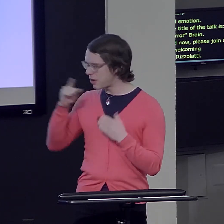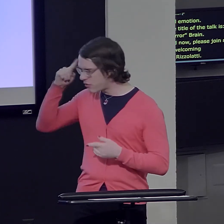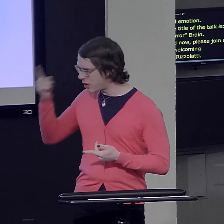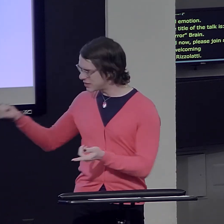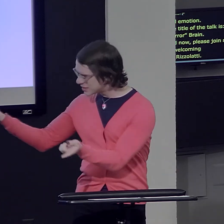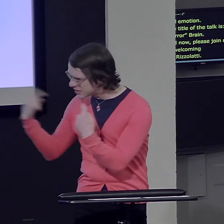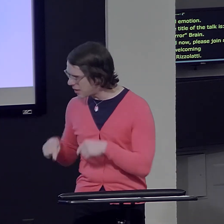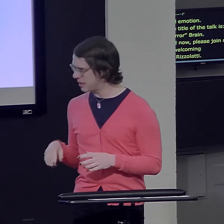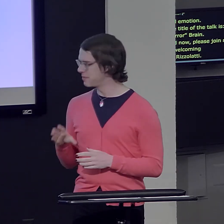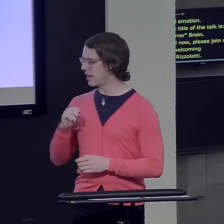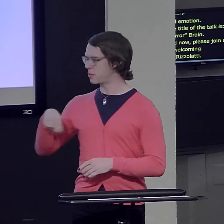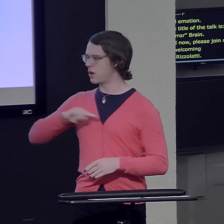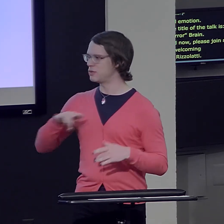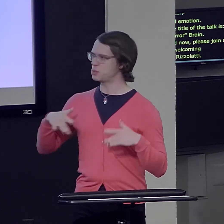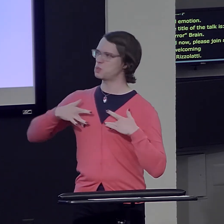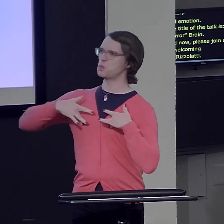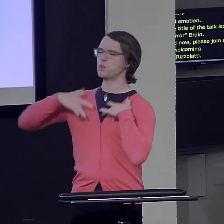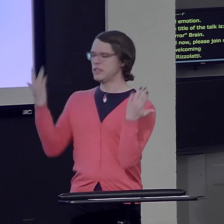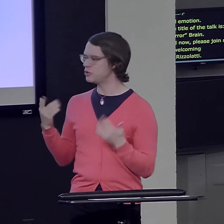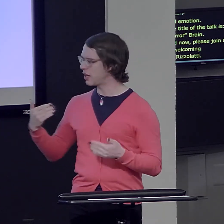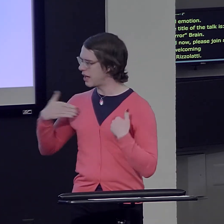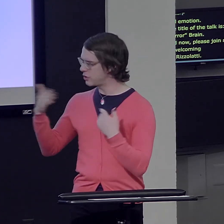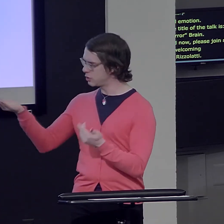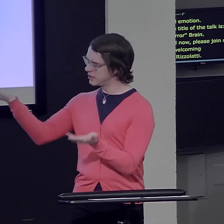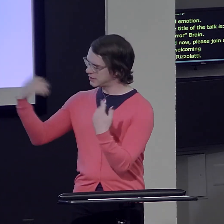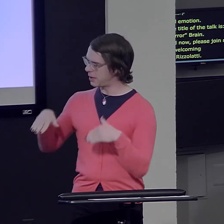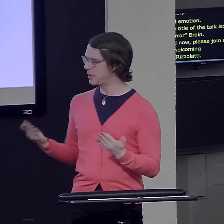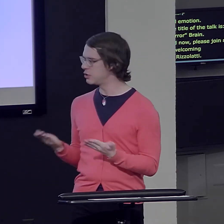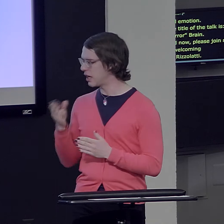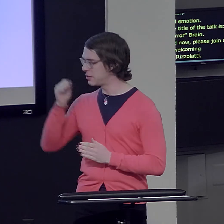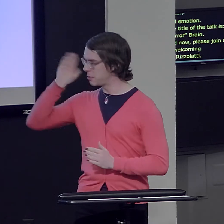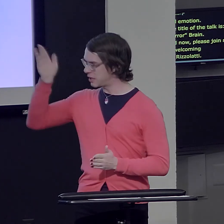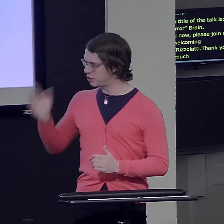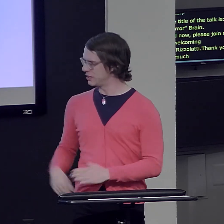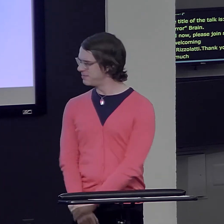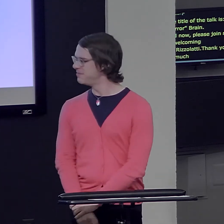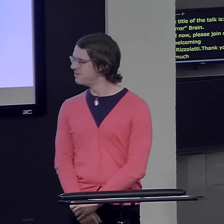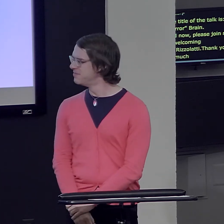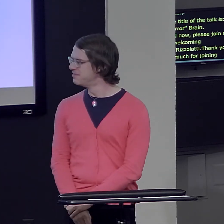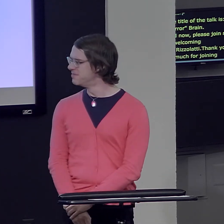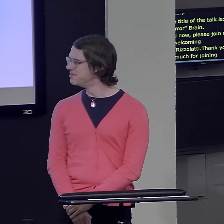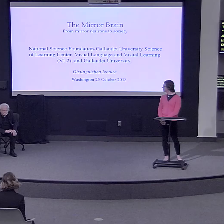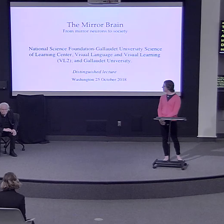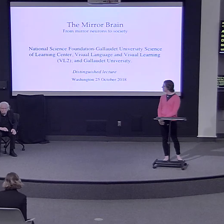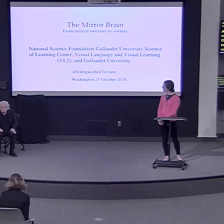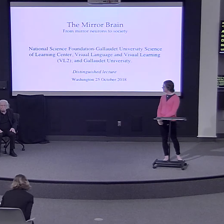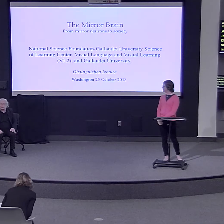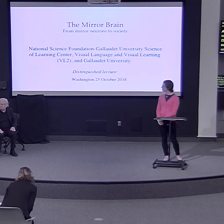And thank you so much for joining us. We are thrilled to have you.